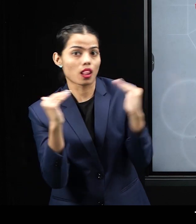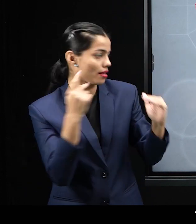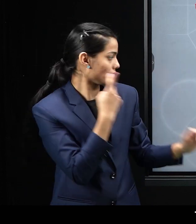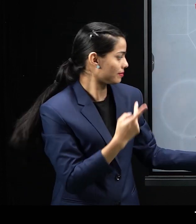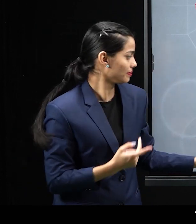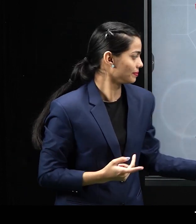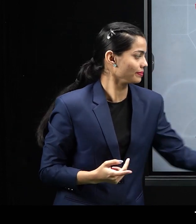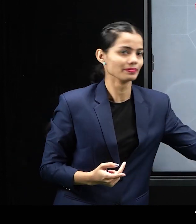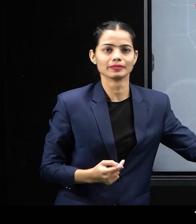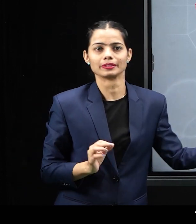7.